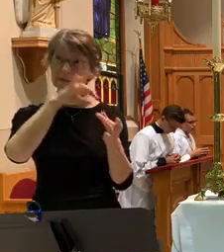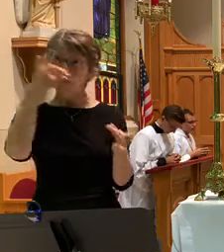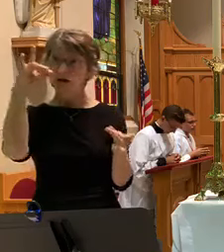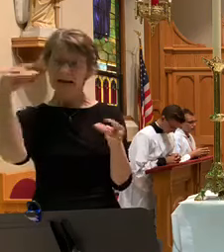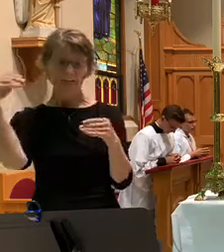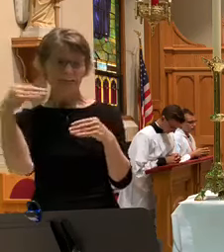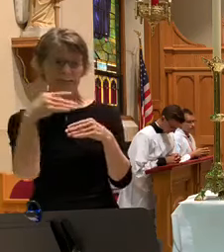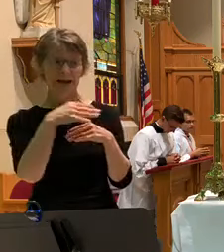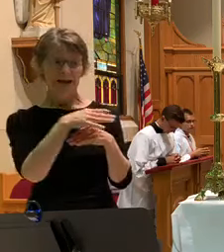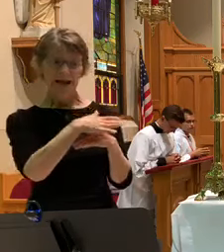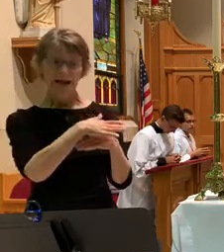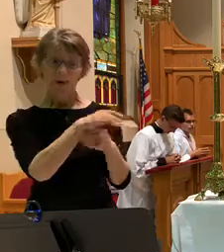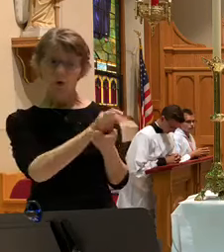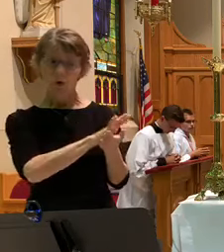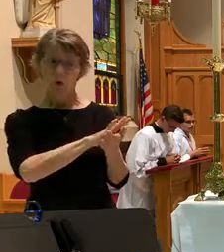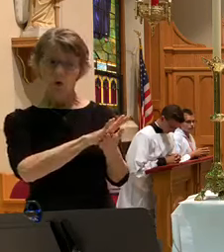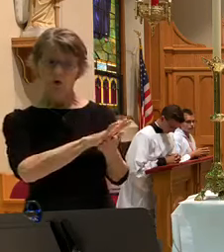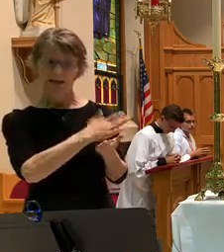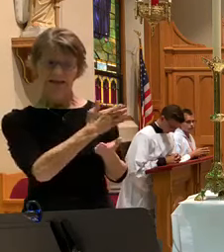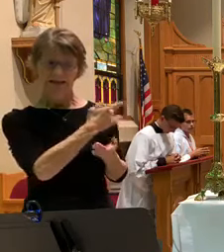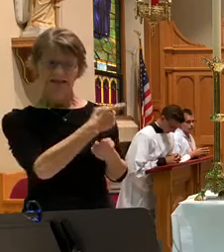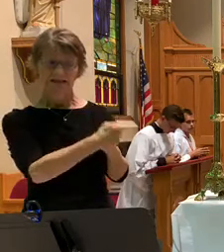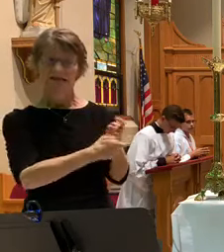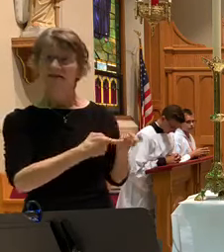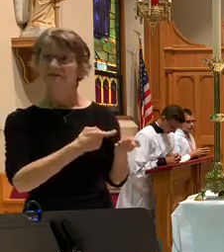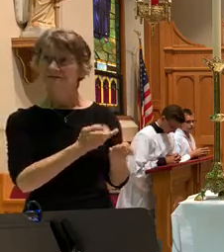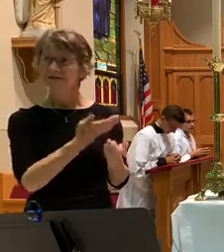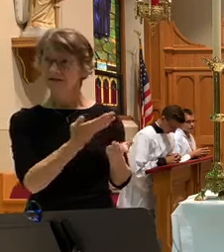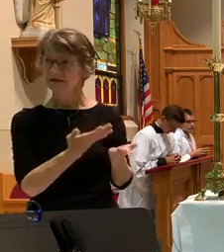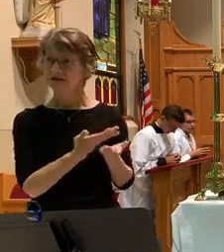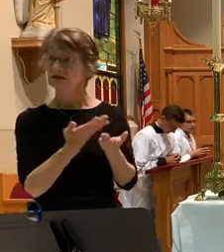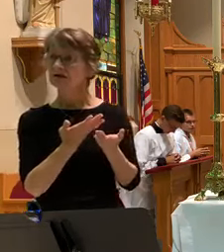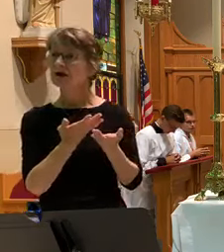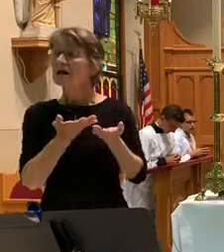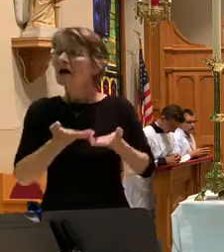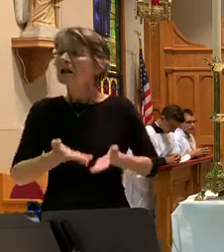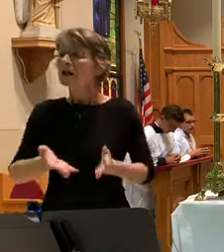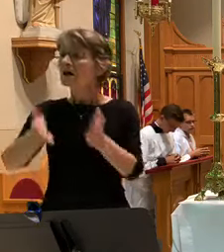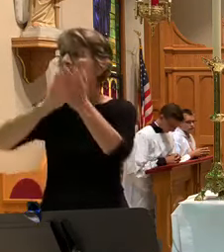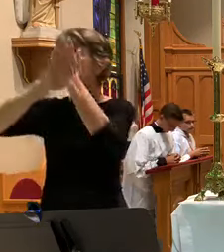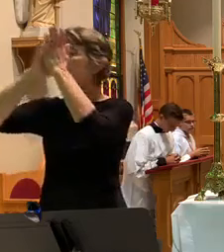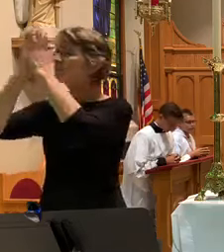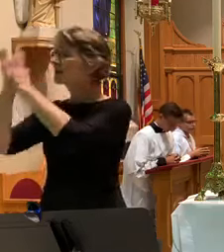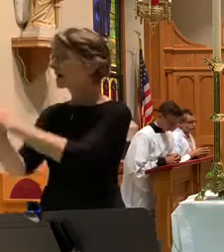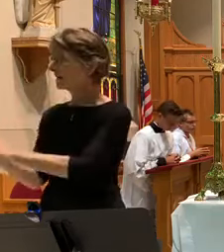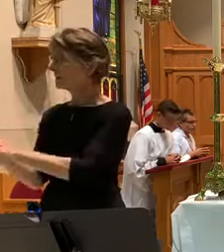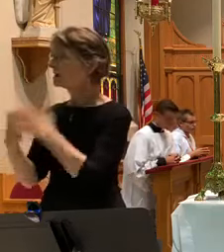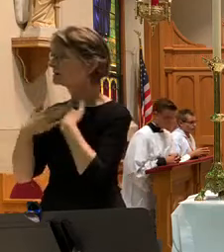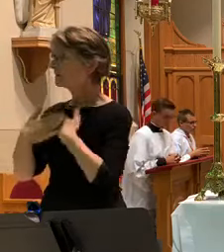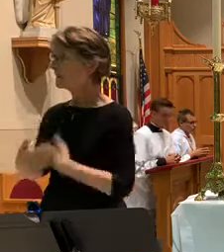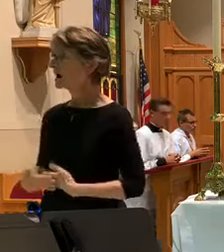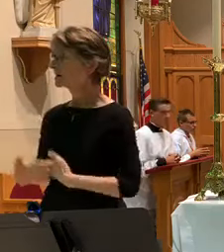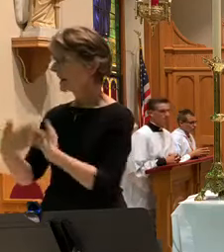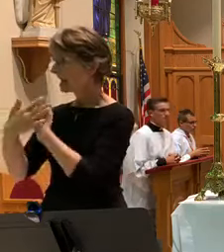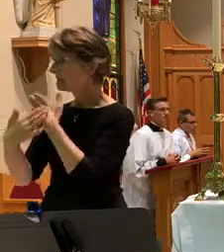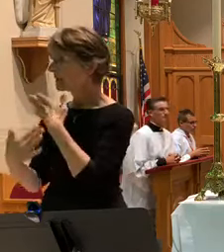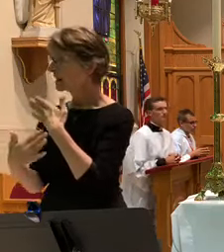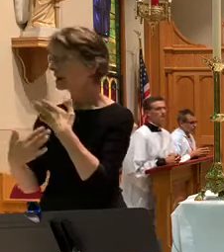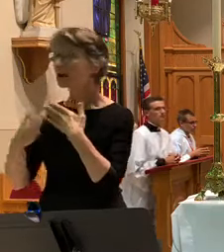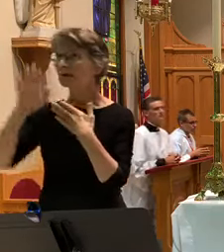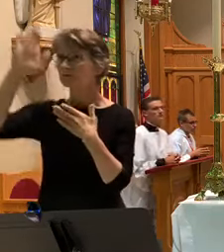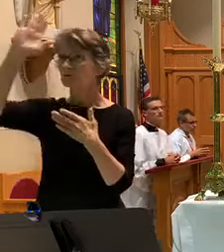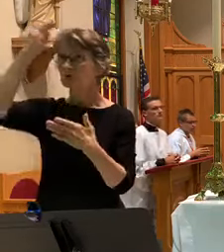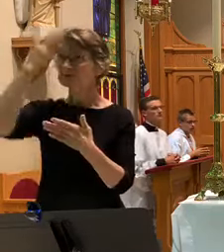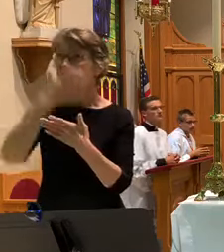make holy these gifts we have brought to you for consecration, that they may become the body and blood of your